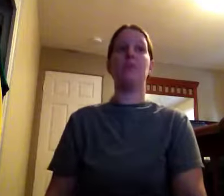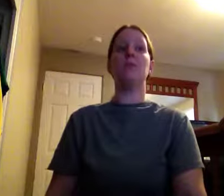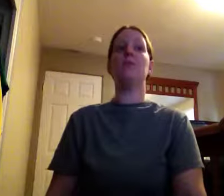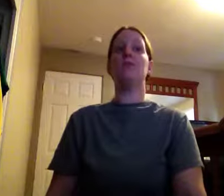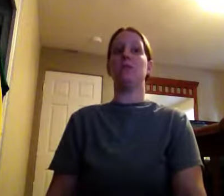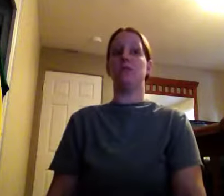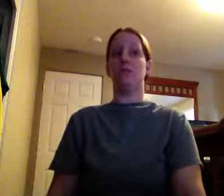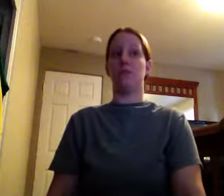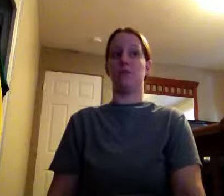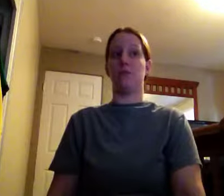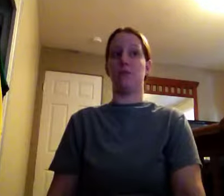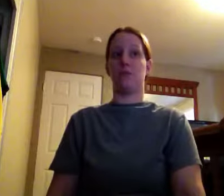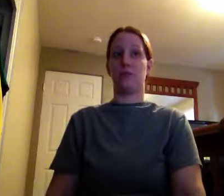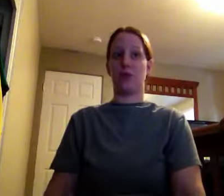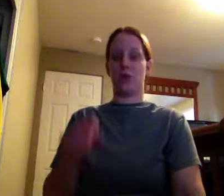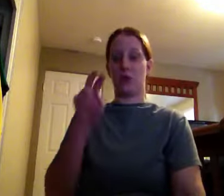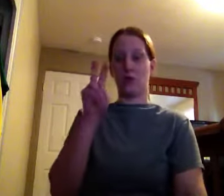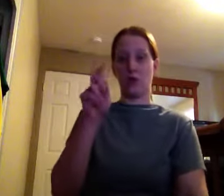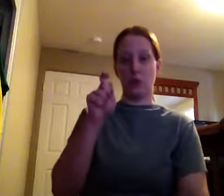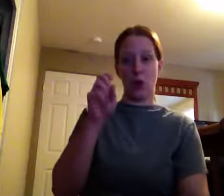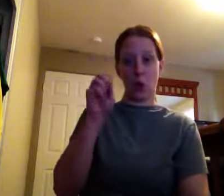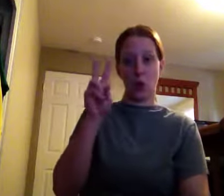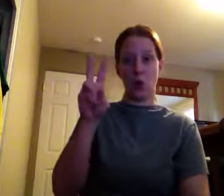If you're going to write moles of chlorine, you can.